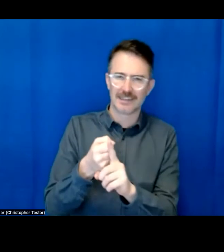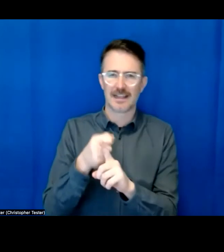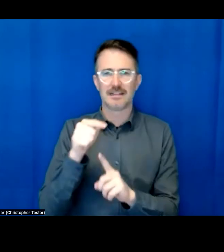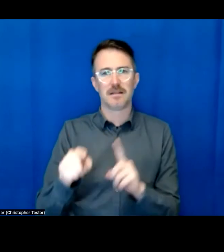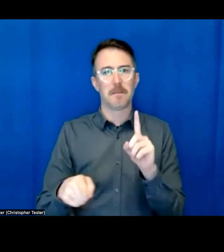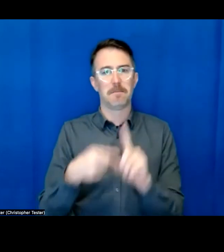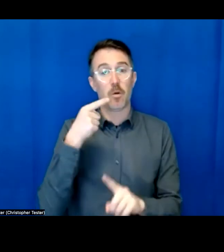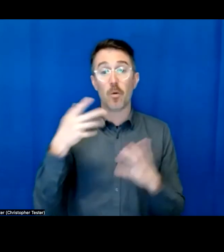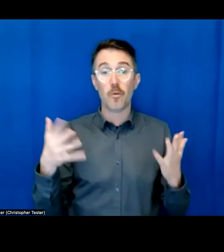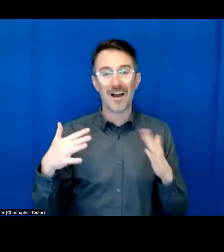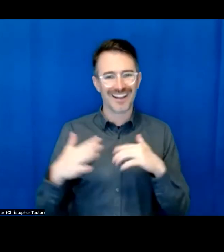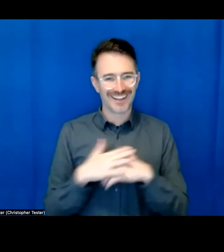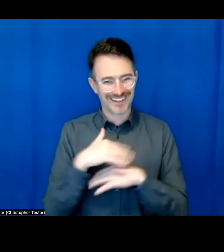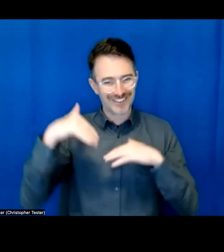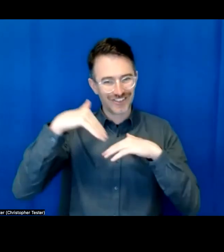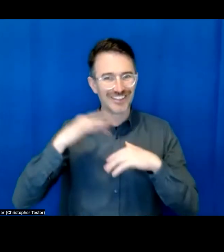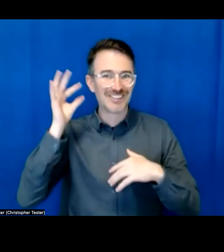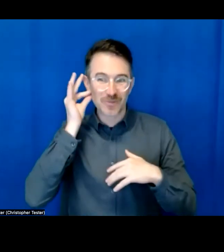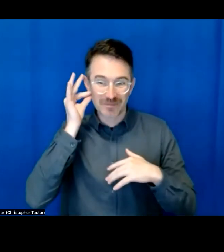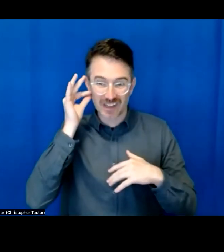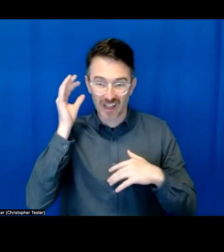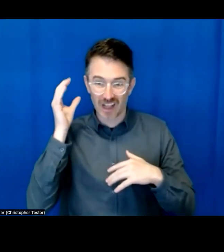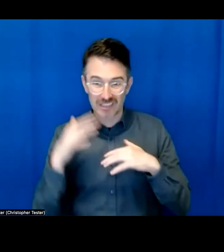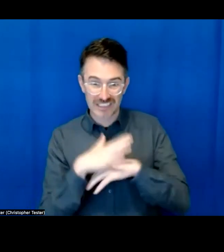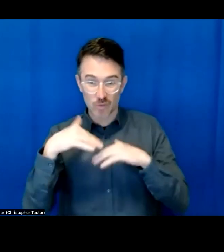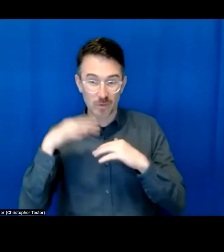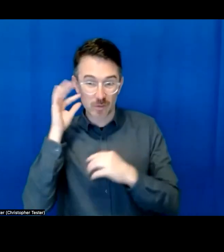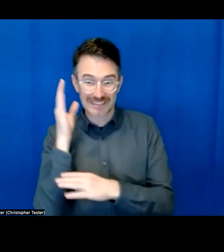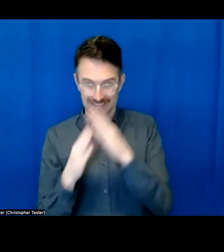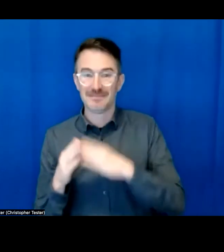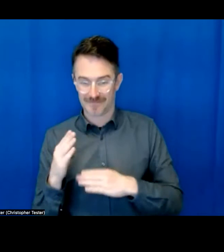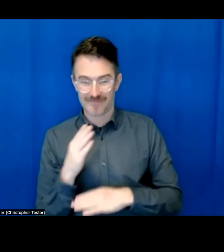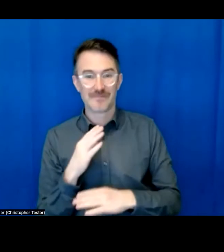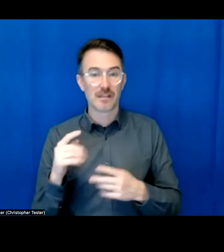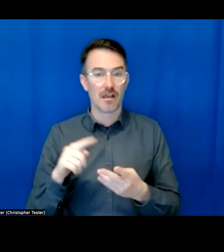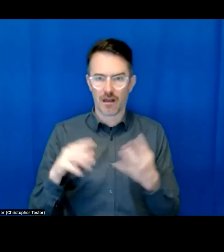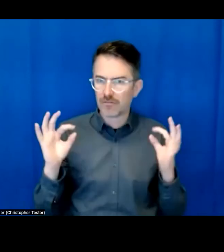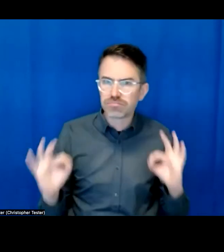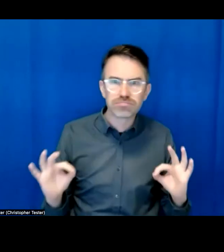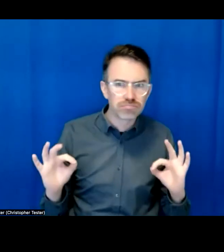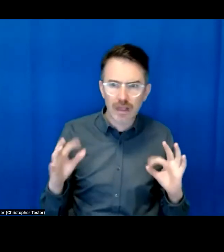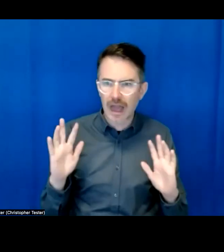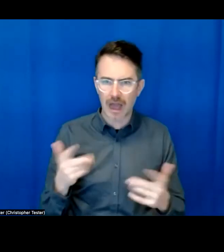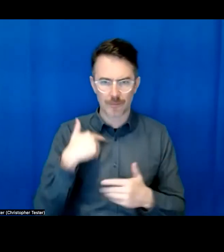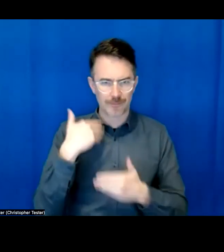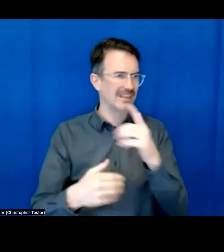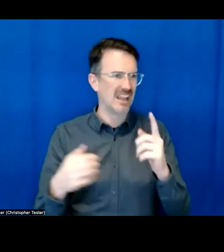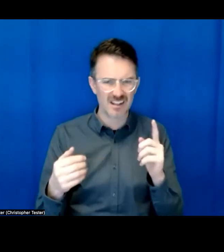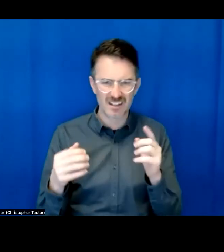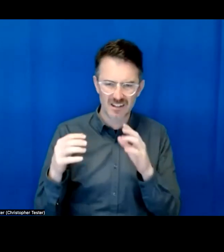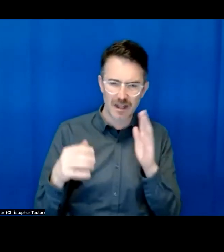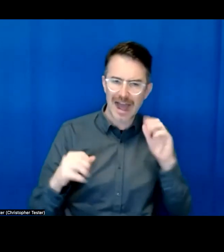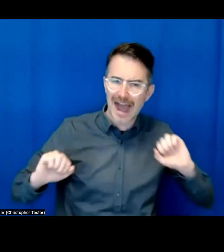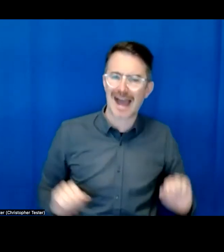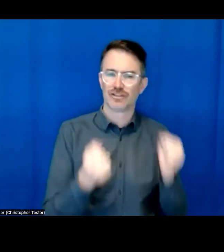with disability in the climate action policy and program, and also the share that it is